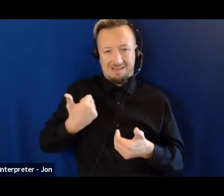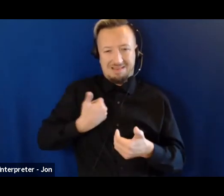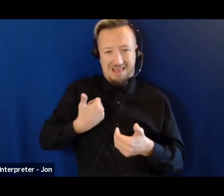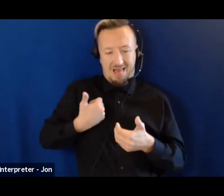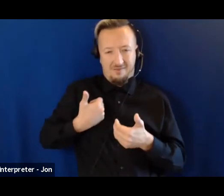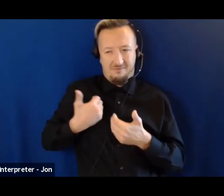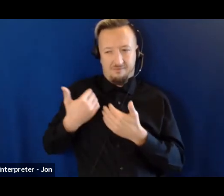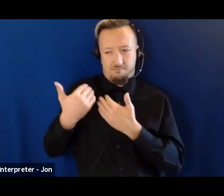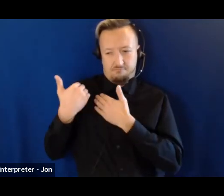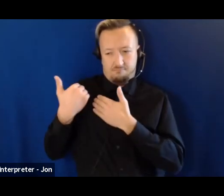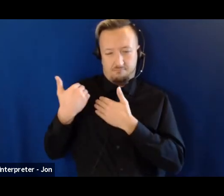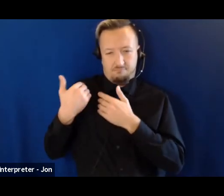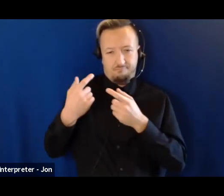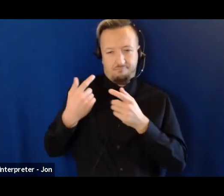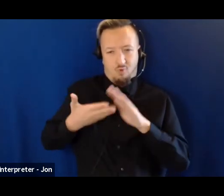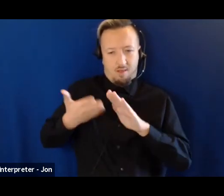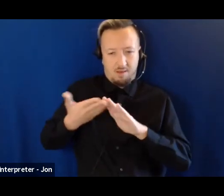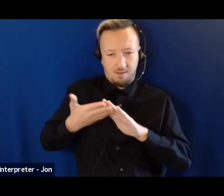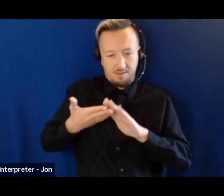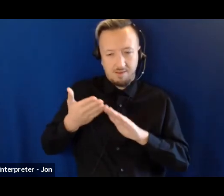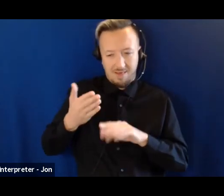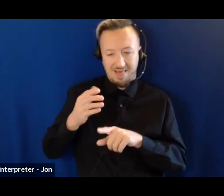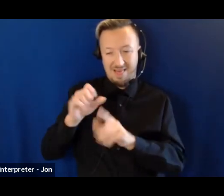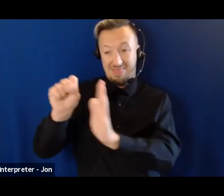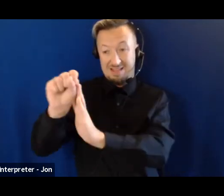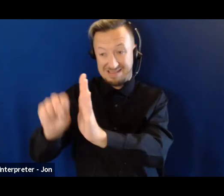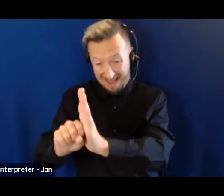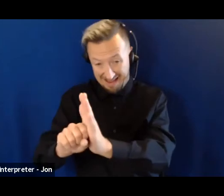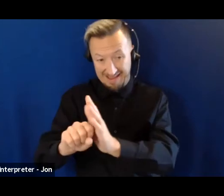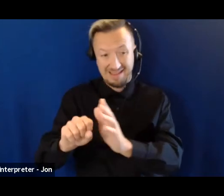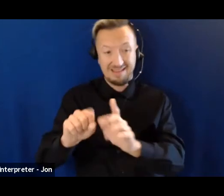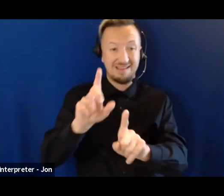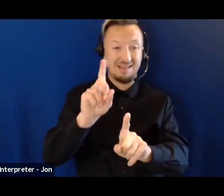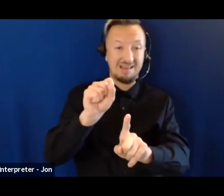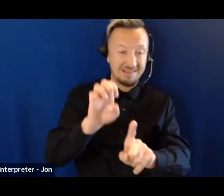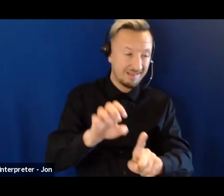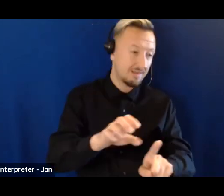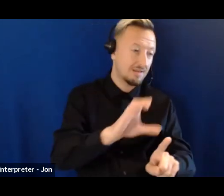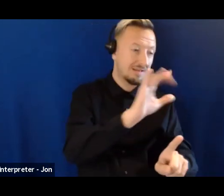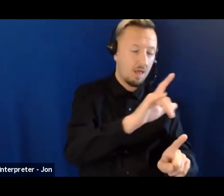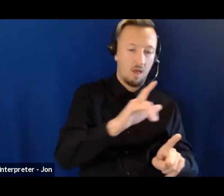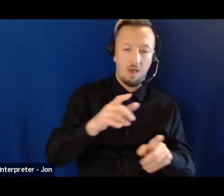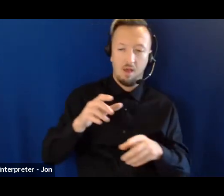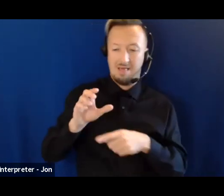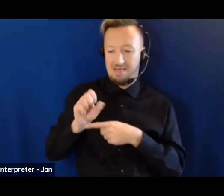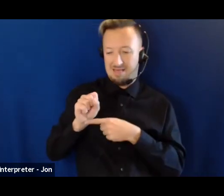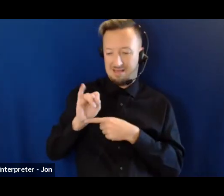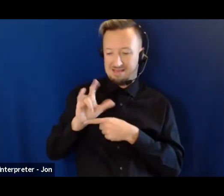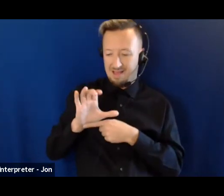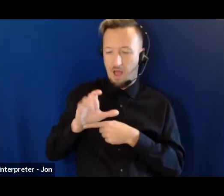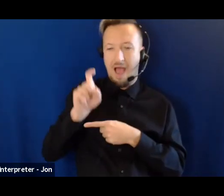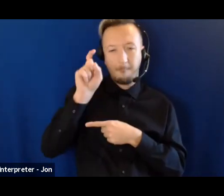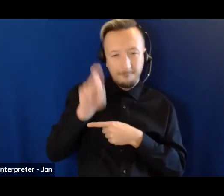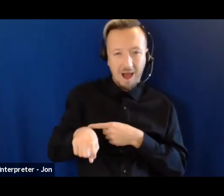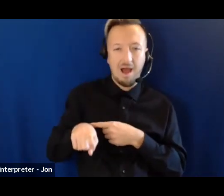has to be autonomous from not only the state, but from everybody else too. Because honestly, you're there to